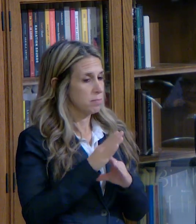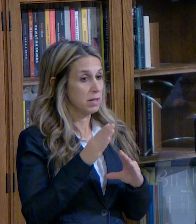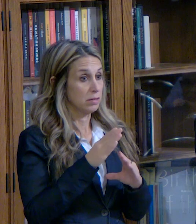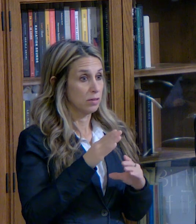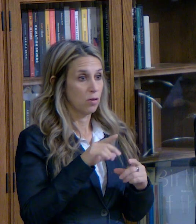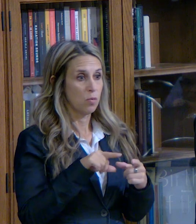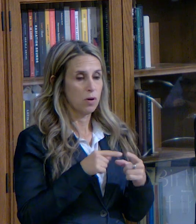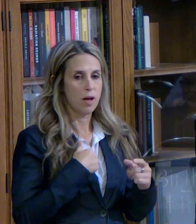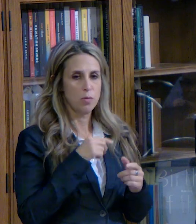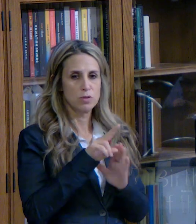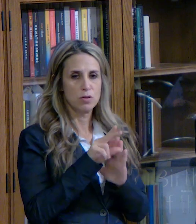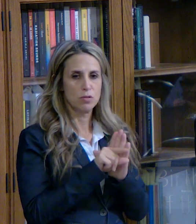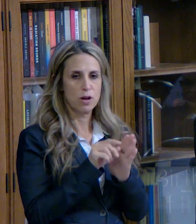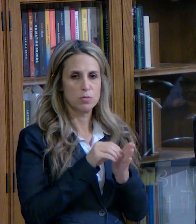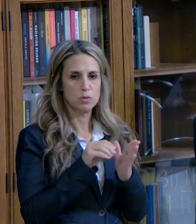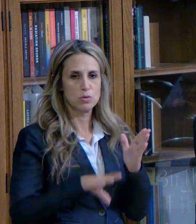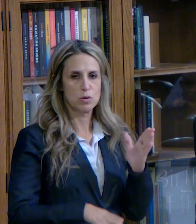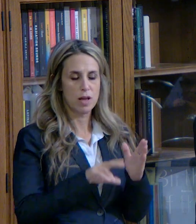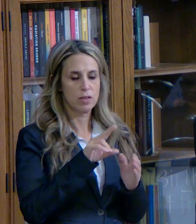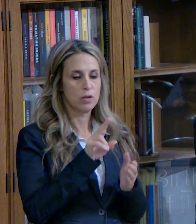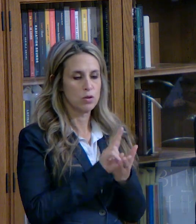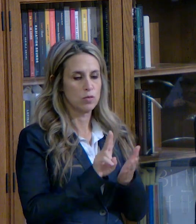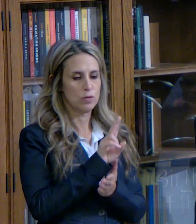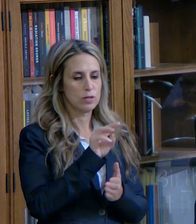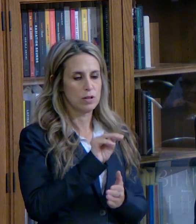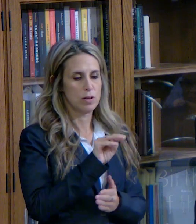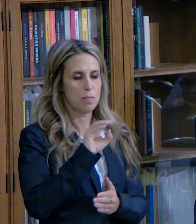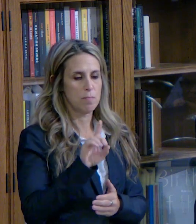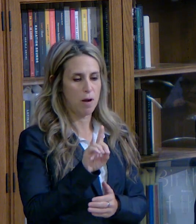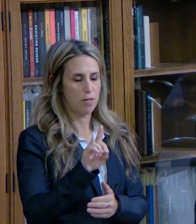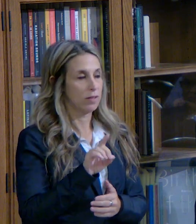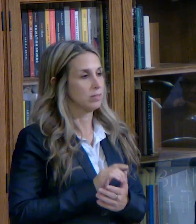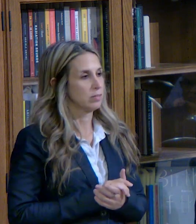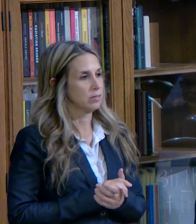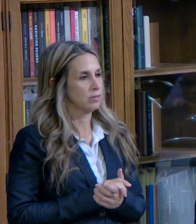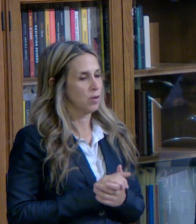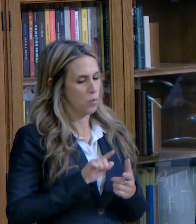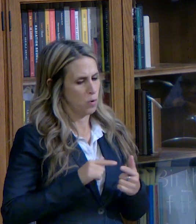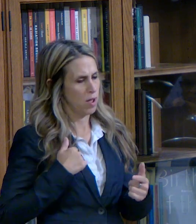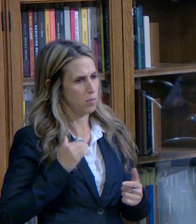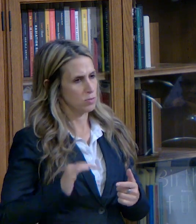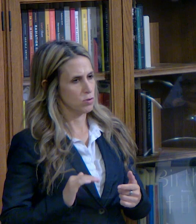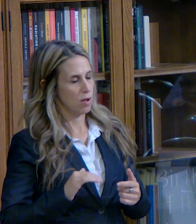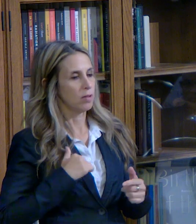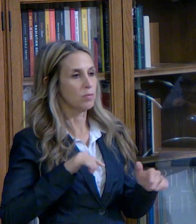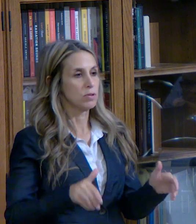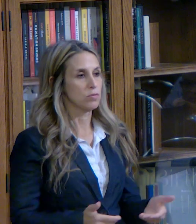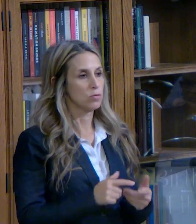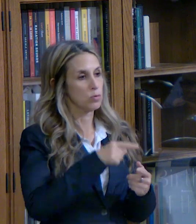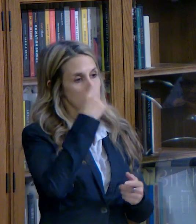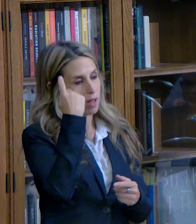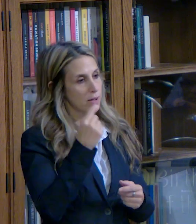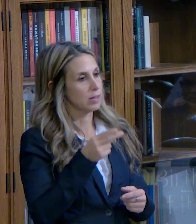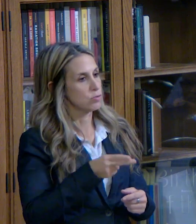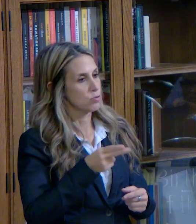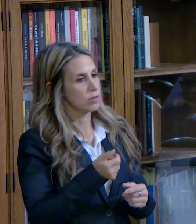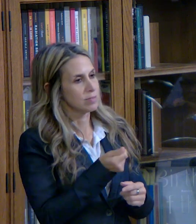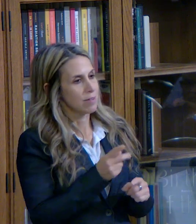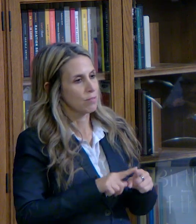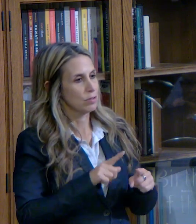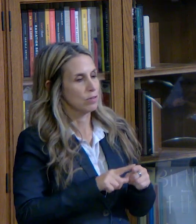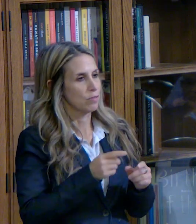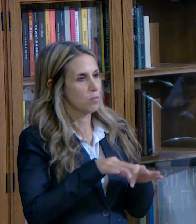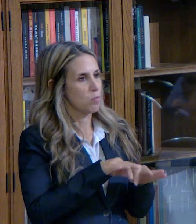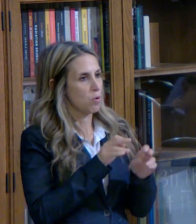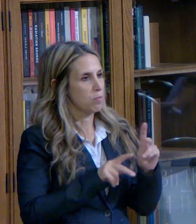undergraduate student at the University of Maryland as a child I was introduced to black history and several important figures